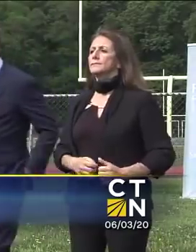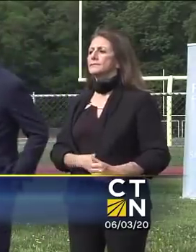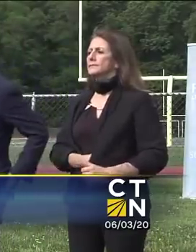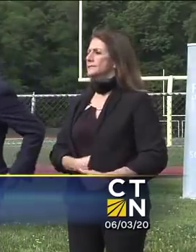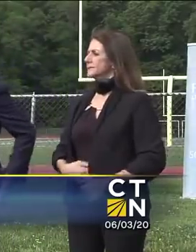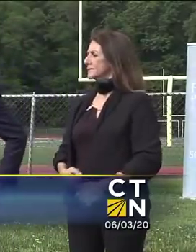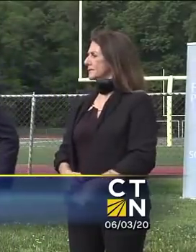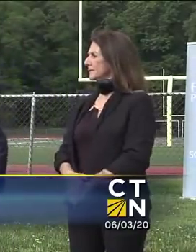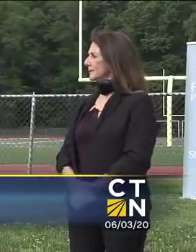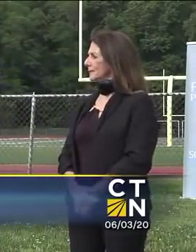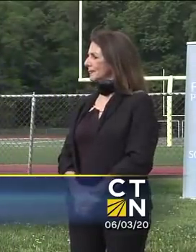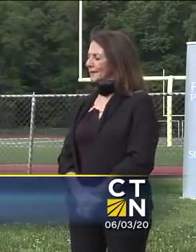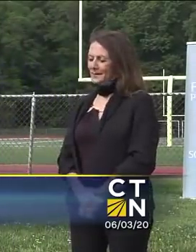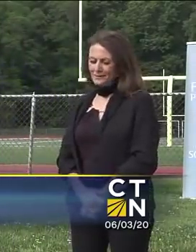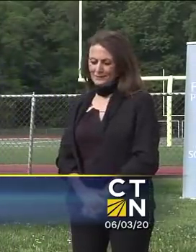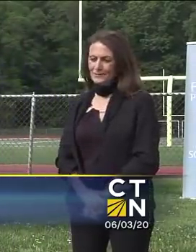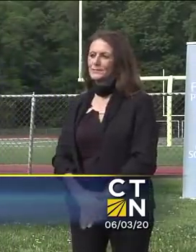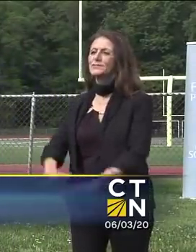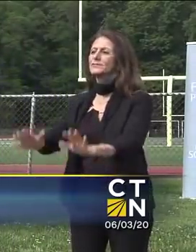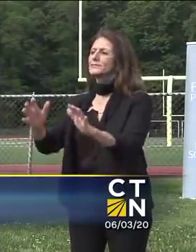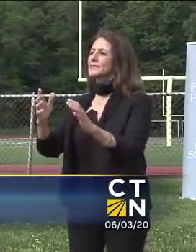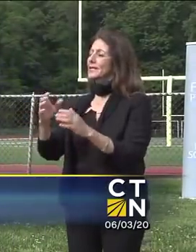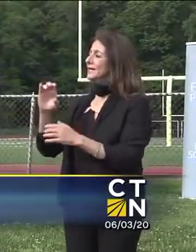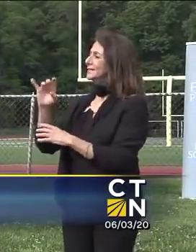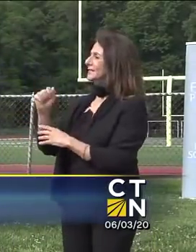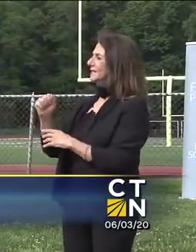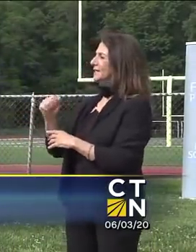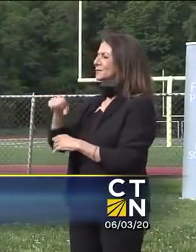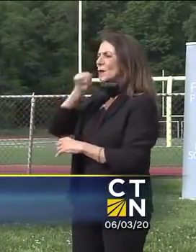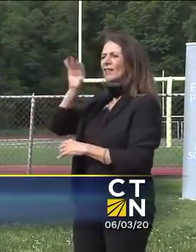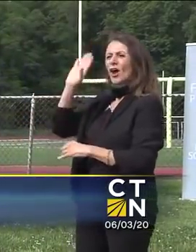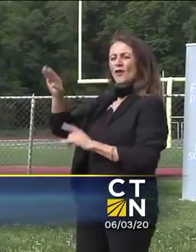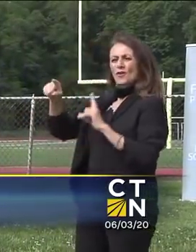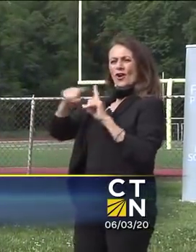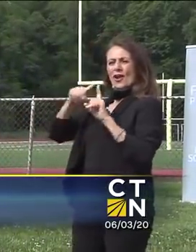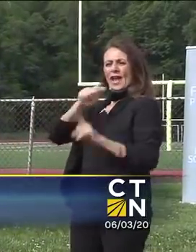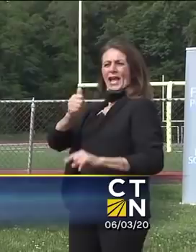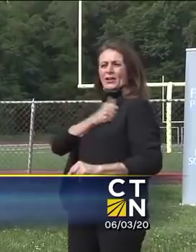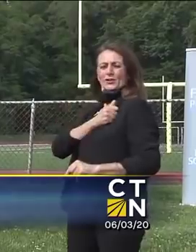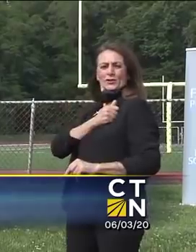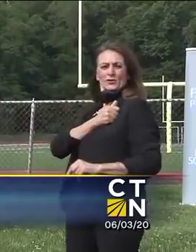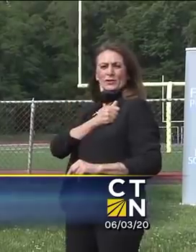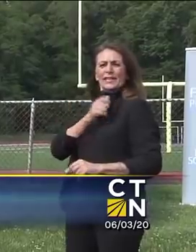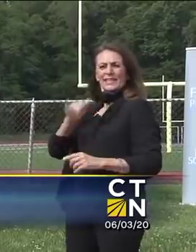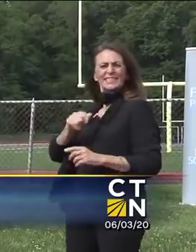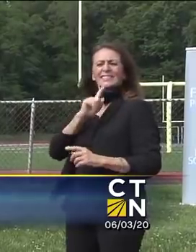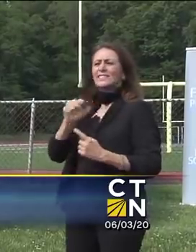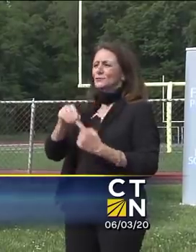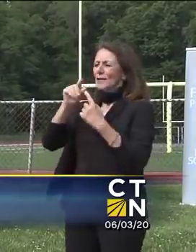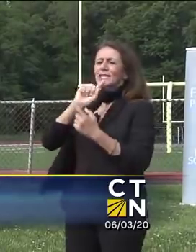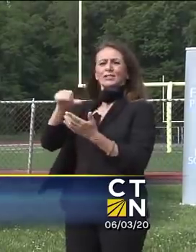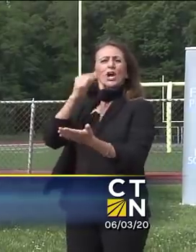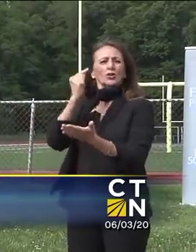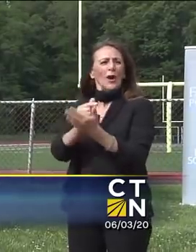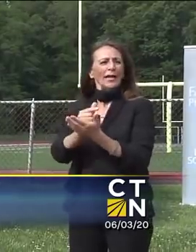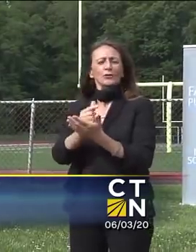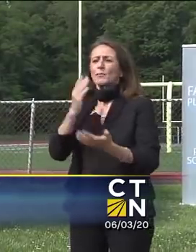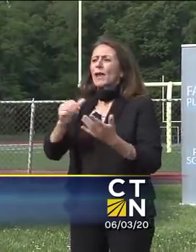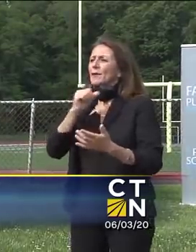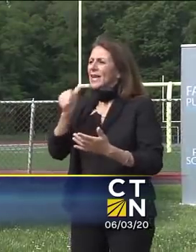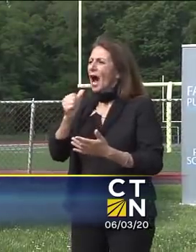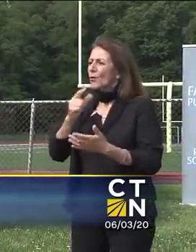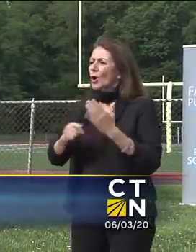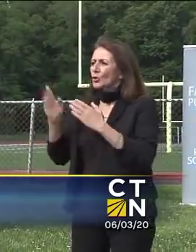Well, first of all, see, I love your optimism. You're right, this is special. This is a graduation, may not be the one